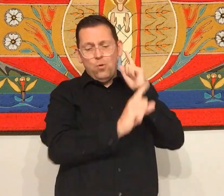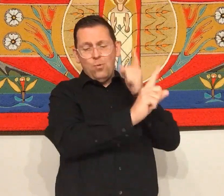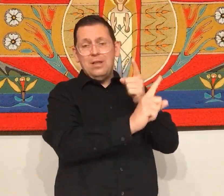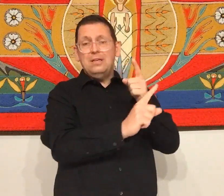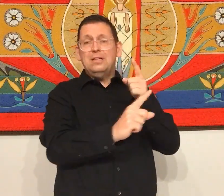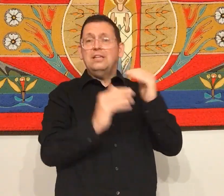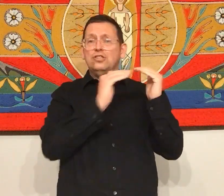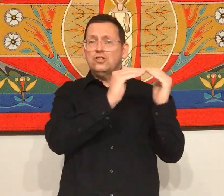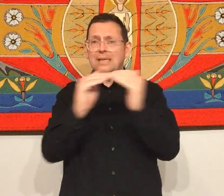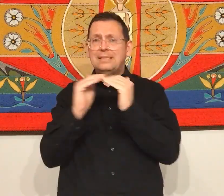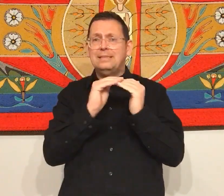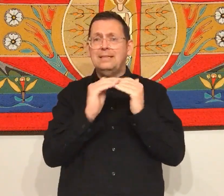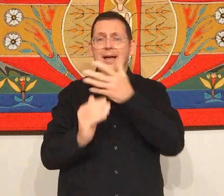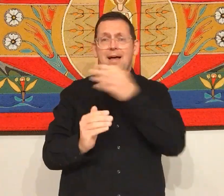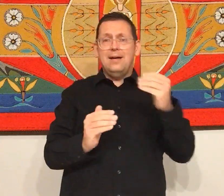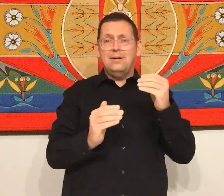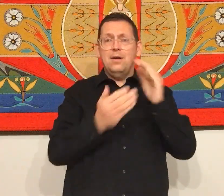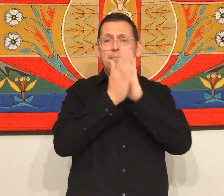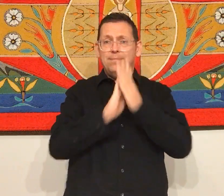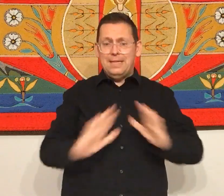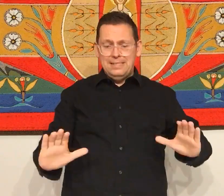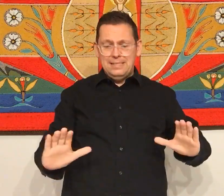justice and for peace.